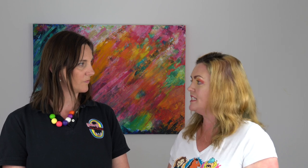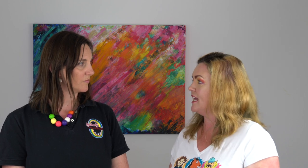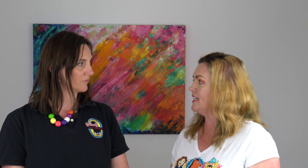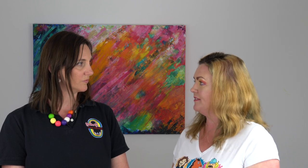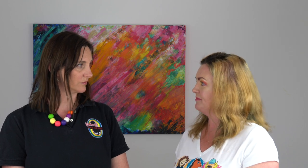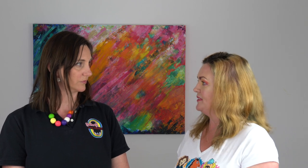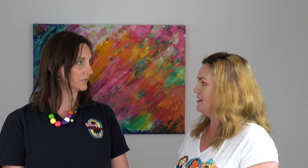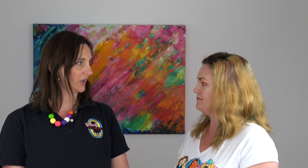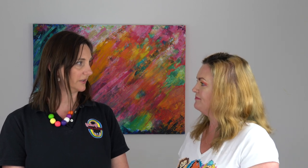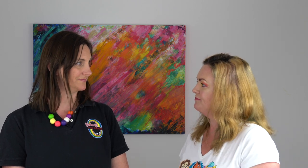understanding.